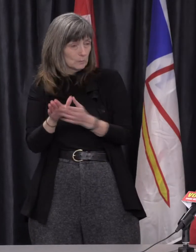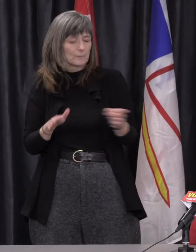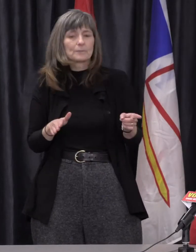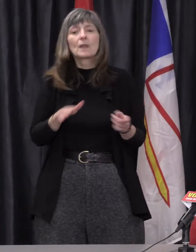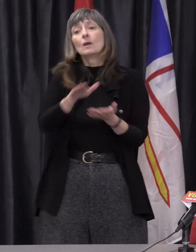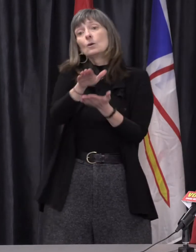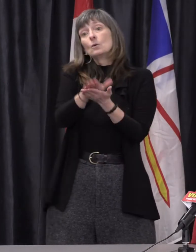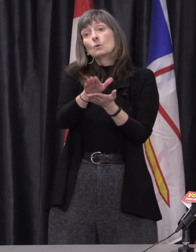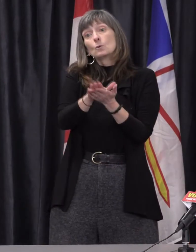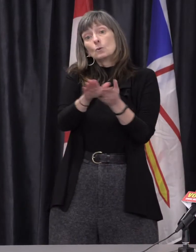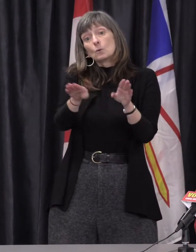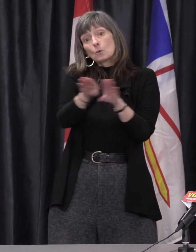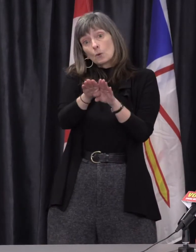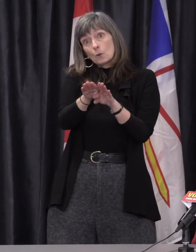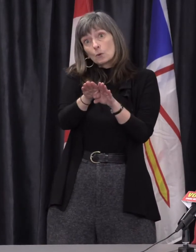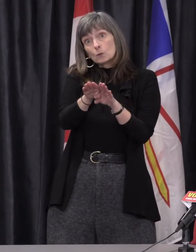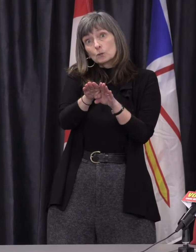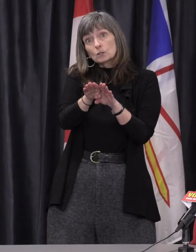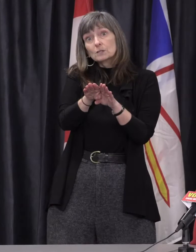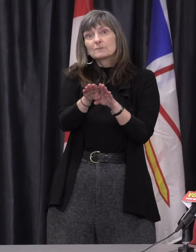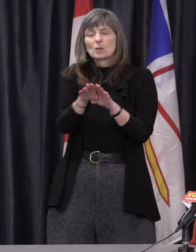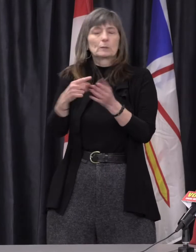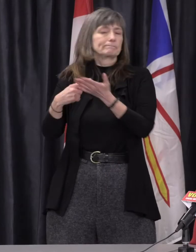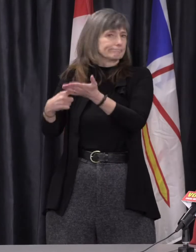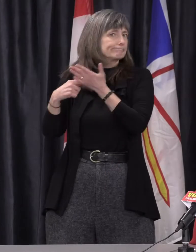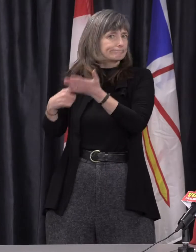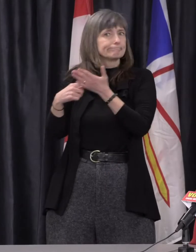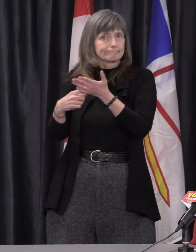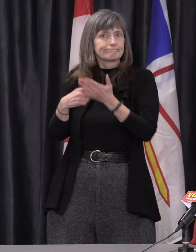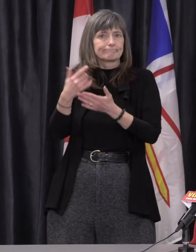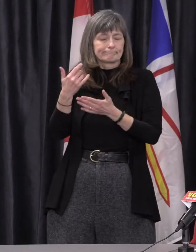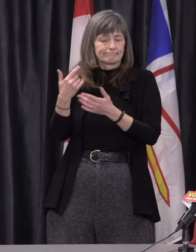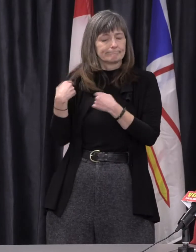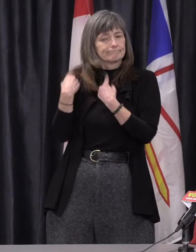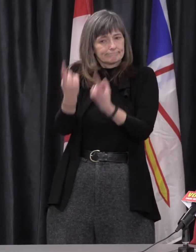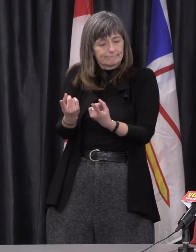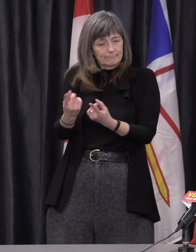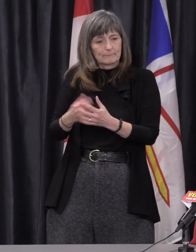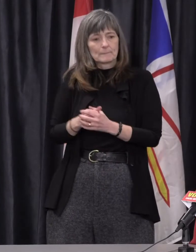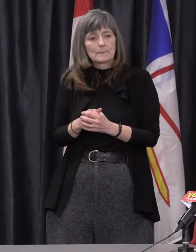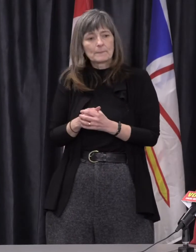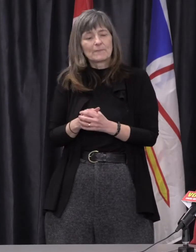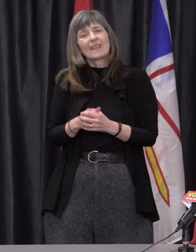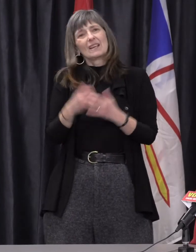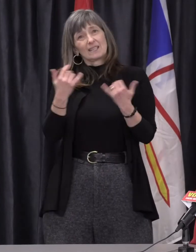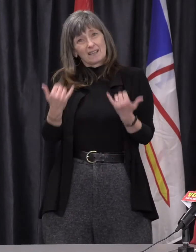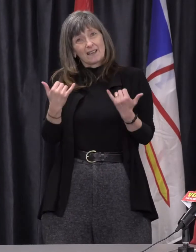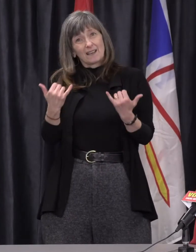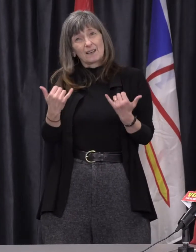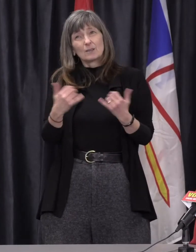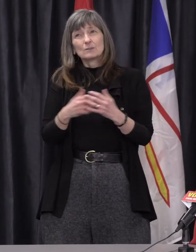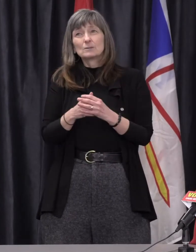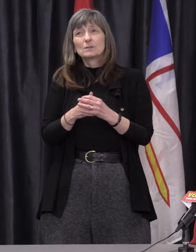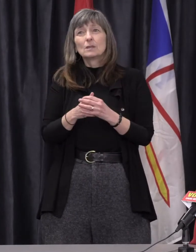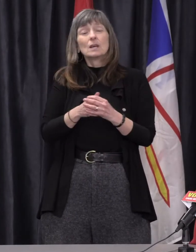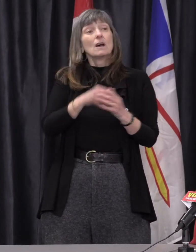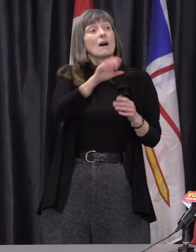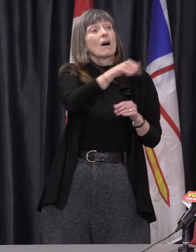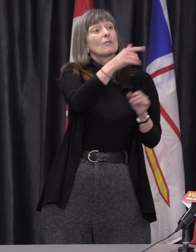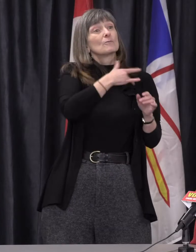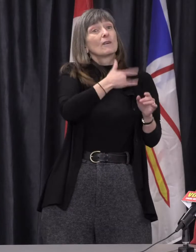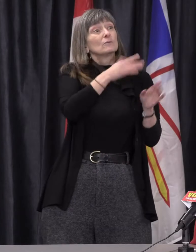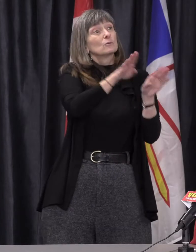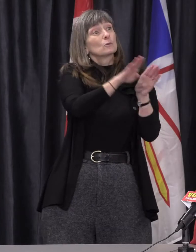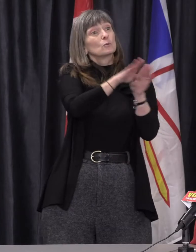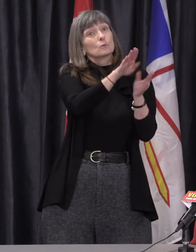closures are certainly something that we've all been discussing. At the moment, many of the places that are closing schools are